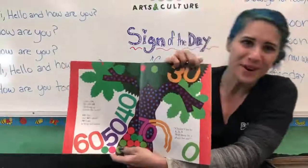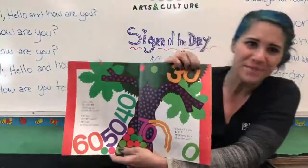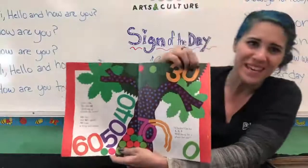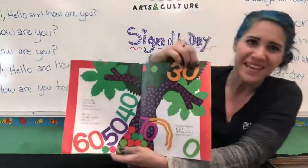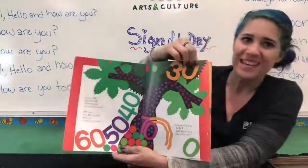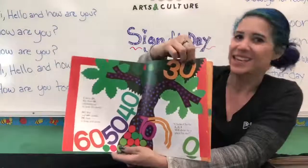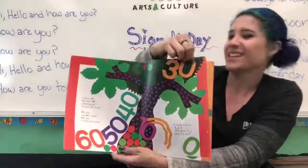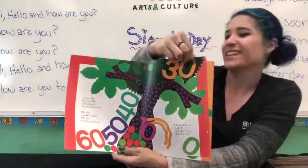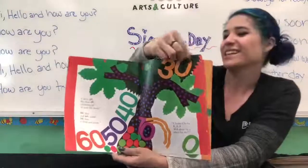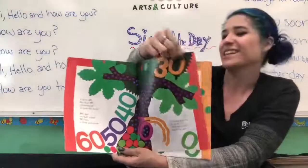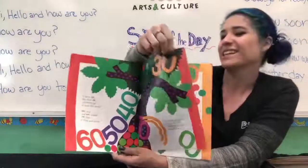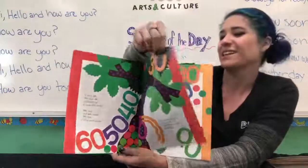me?